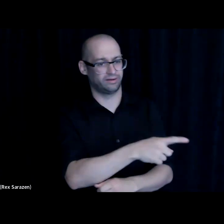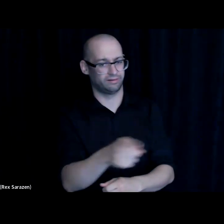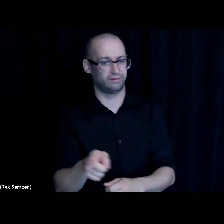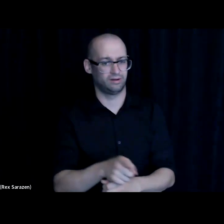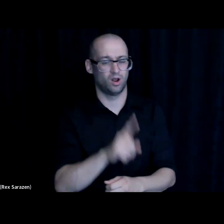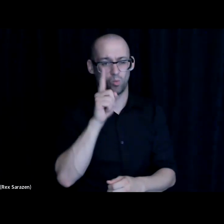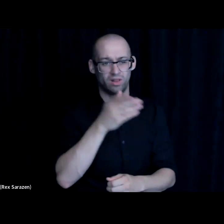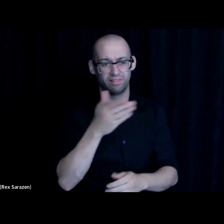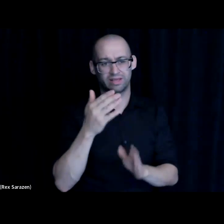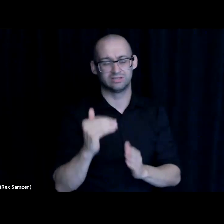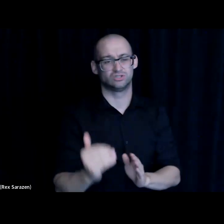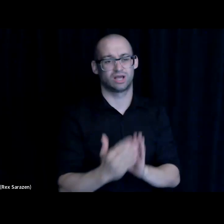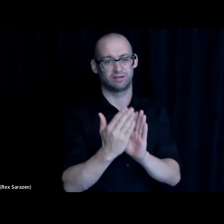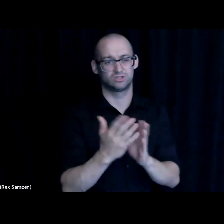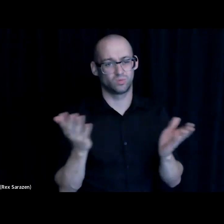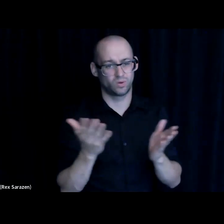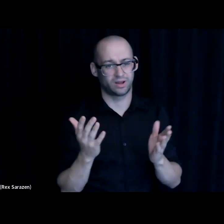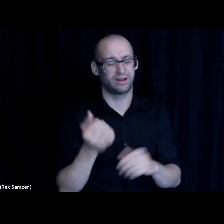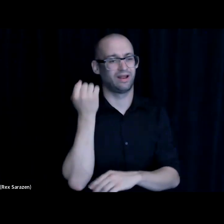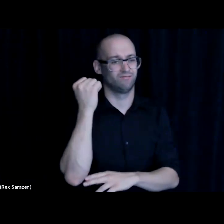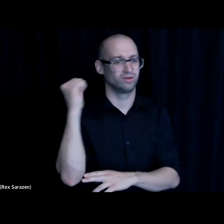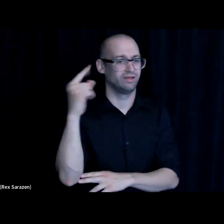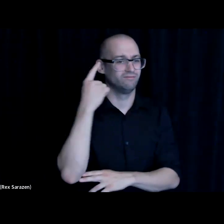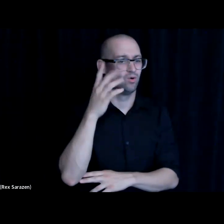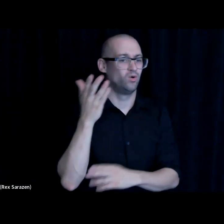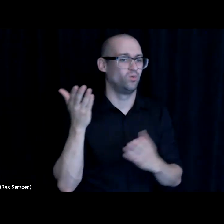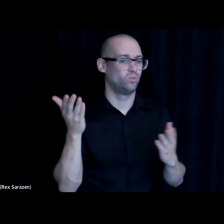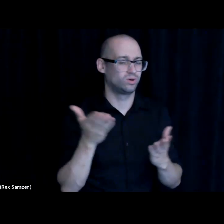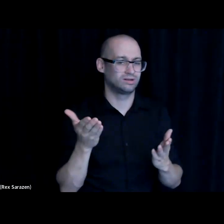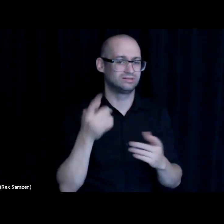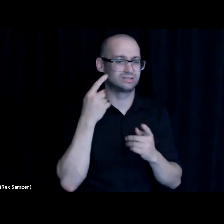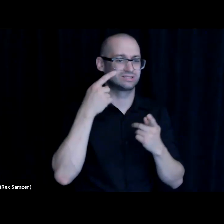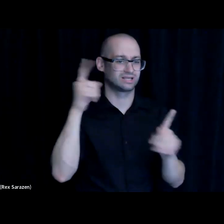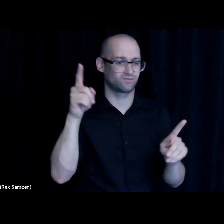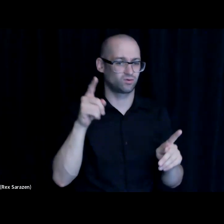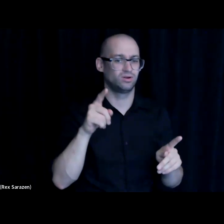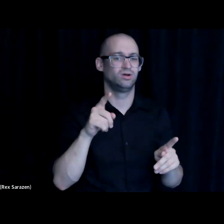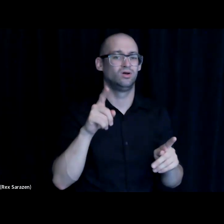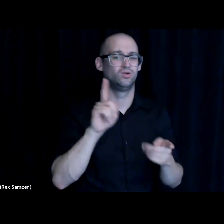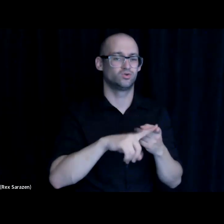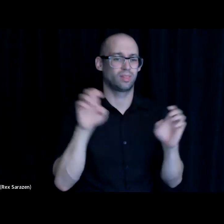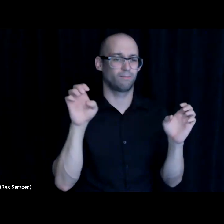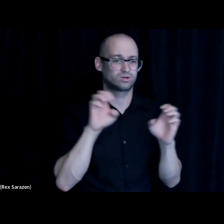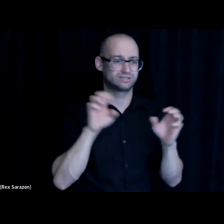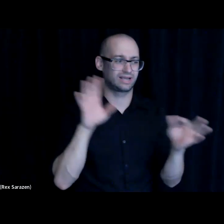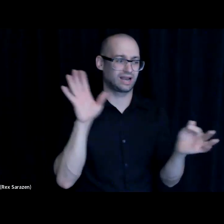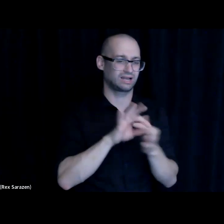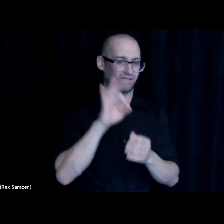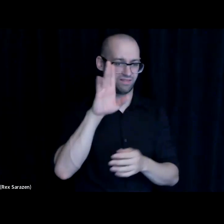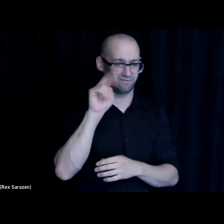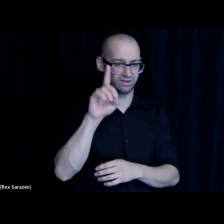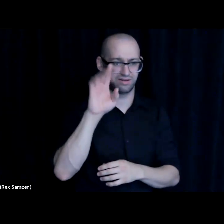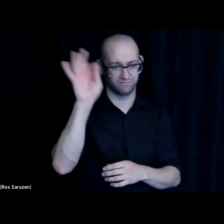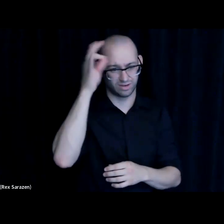that's going to be a challenge is to advocate for a successor to the Emergency Connectivity Fund, the federal ECF